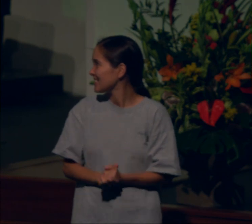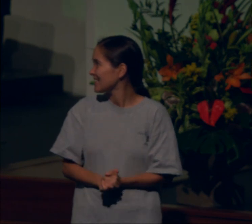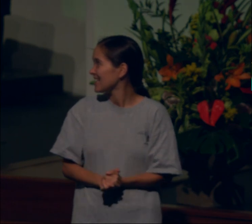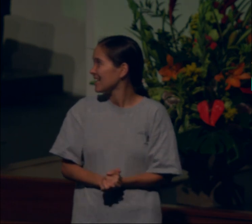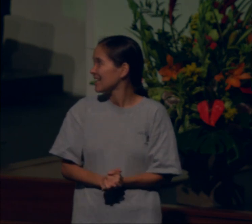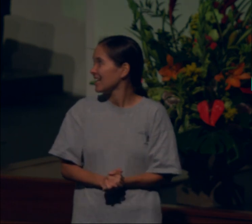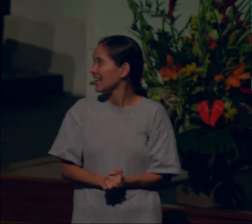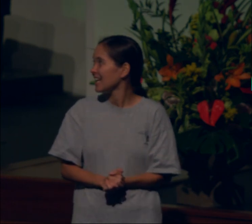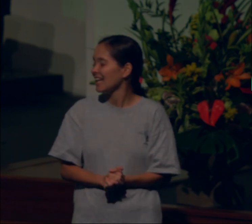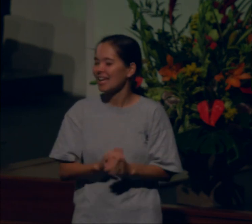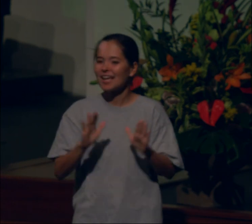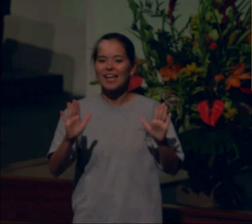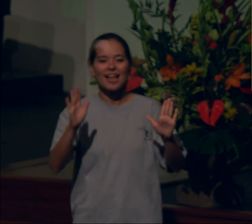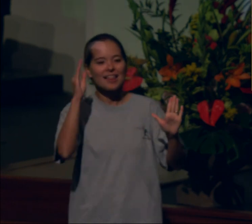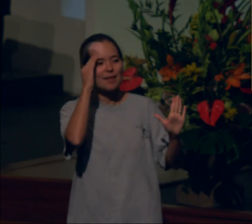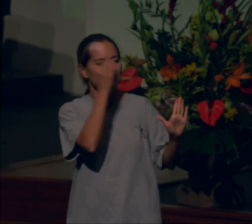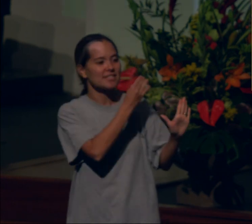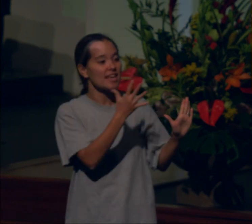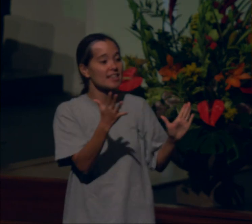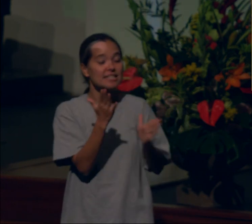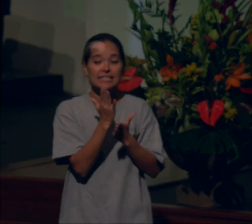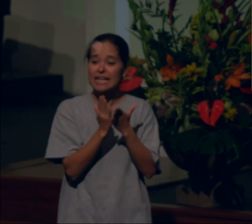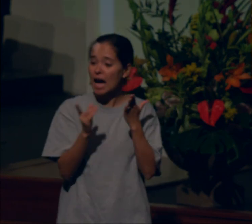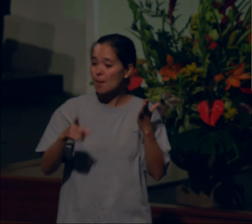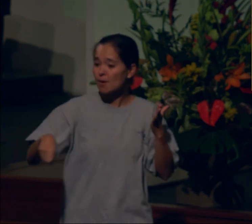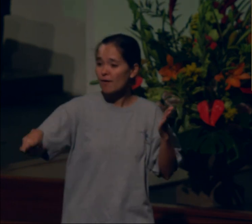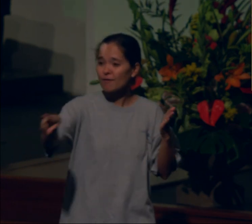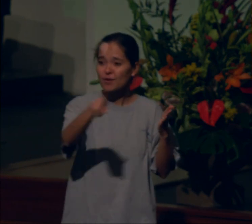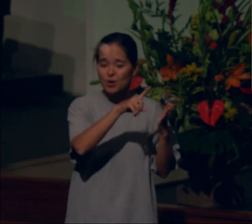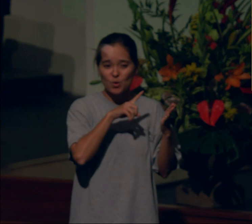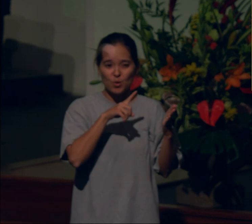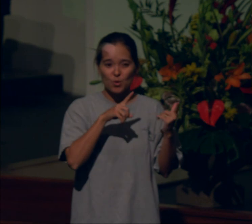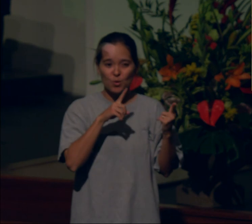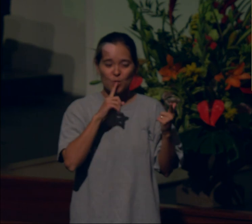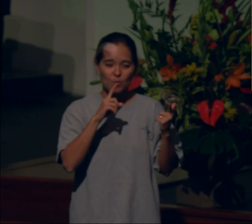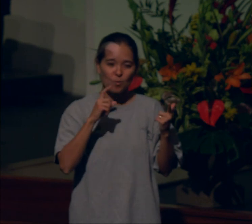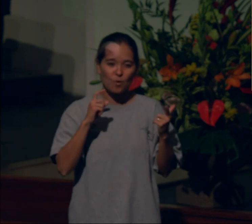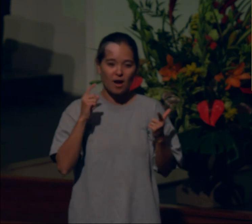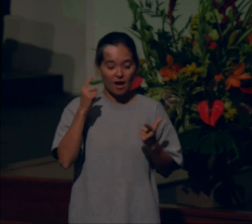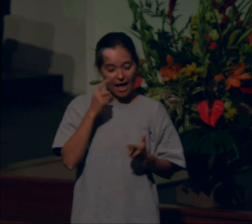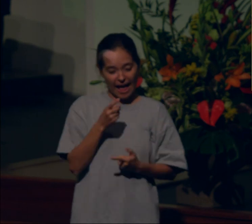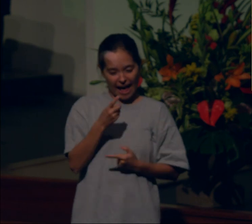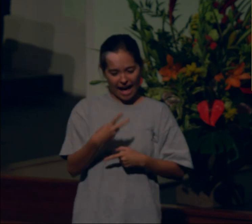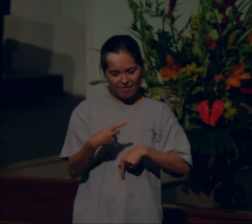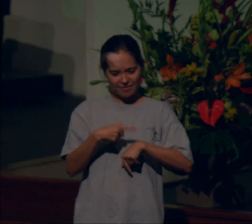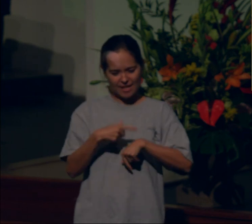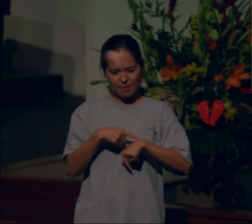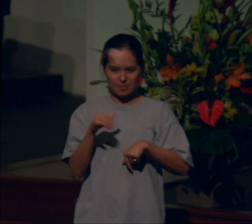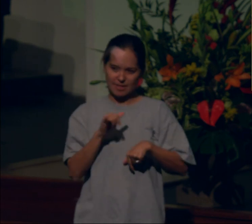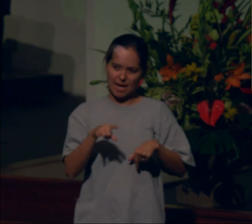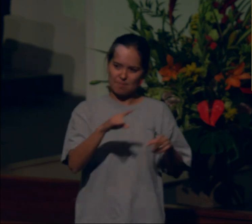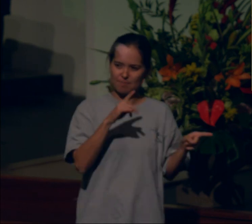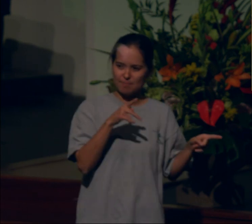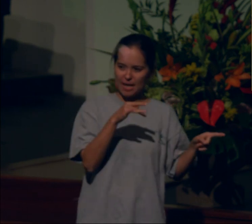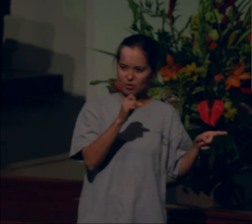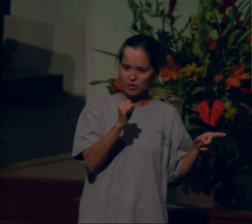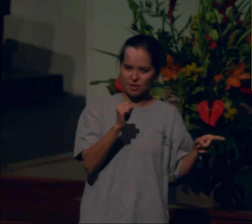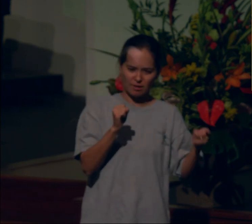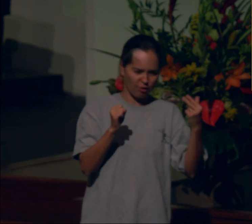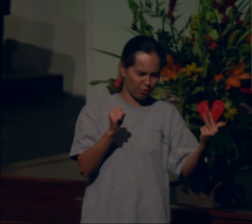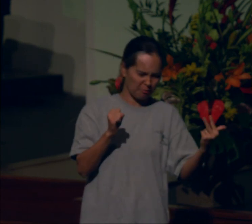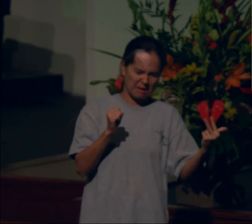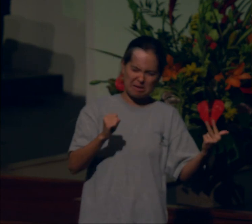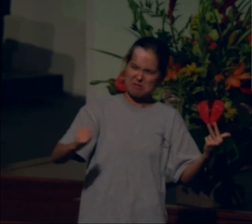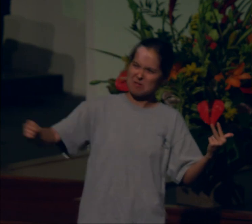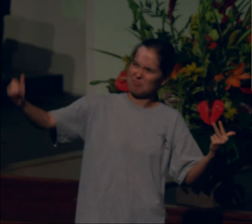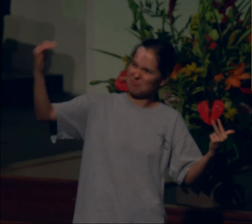Now I'm done, but let me say this. Some of you are where the Patriots were at halftime. You have been at a